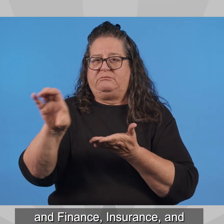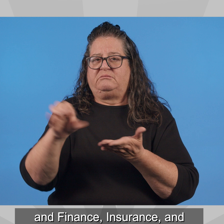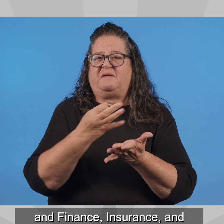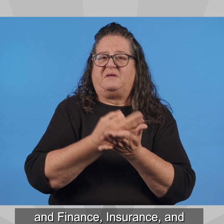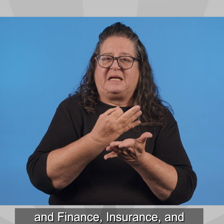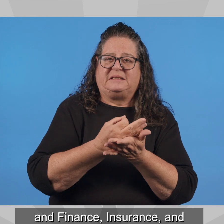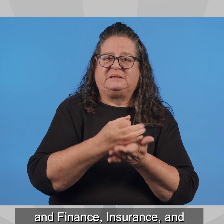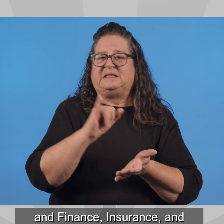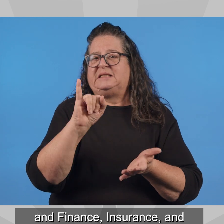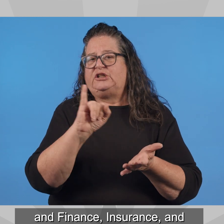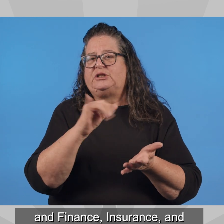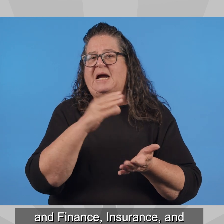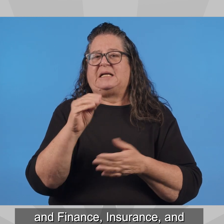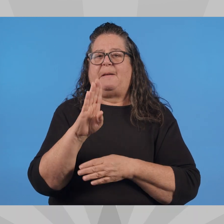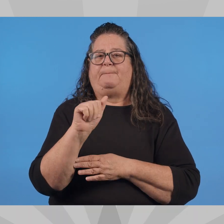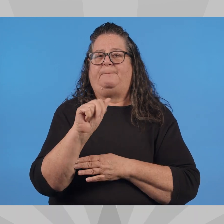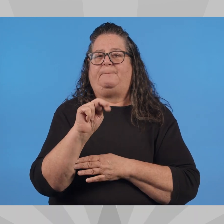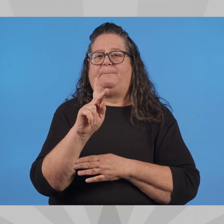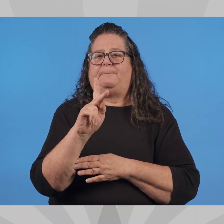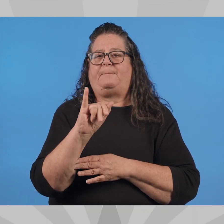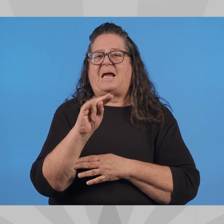and Banking Committees in the House.